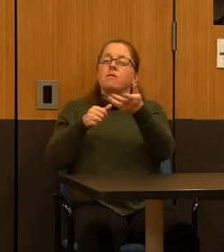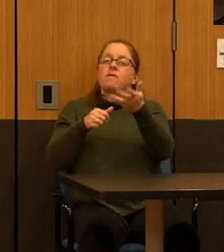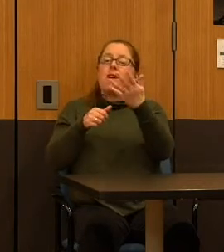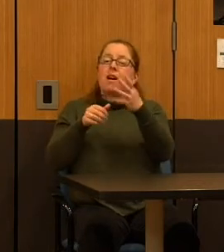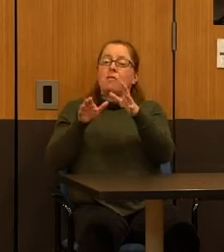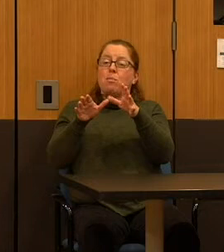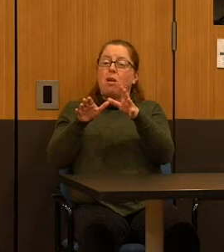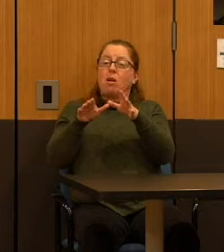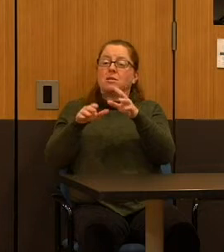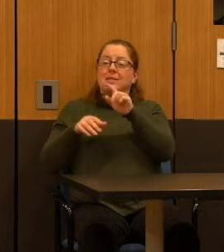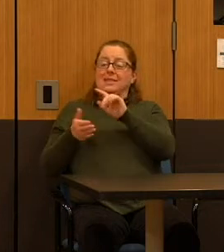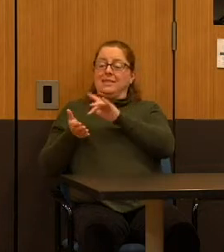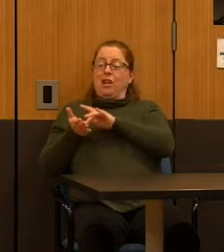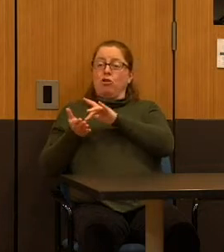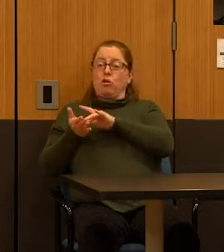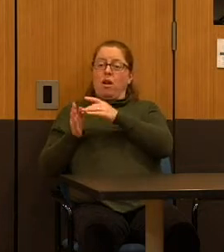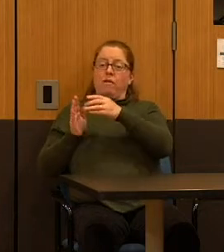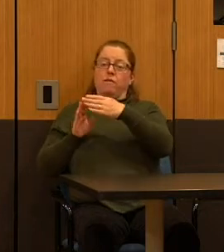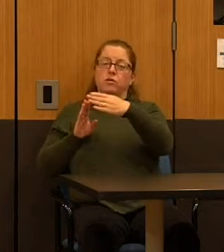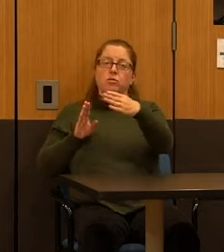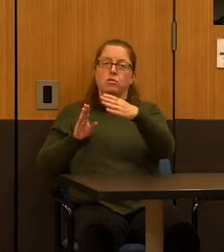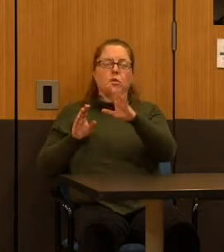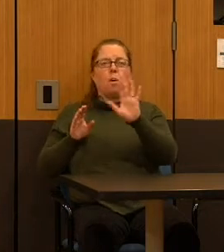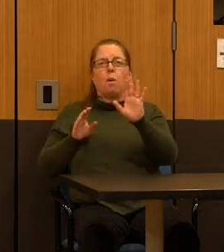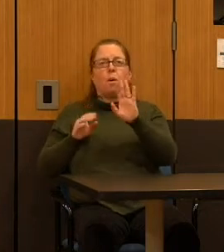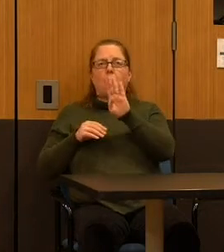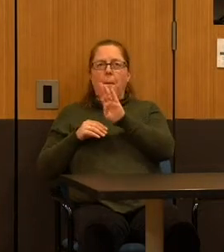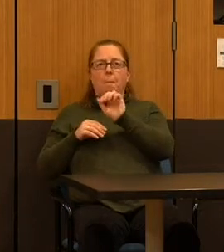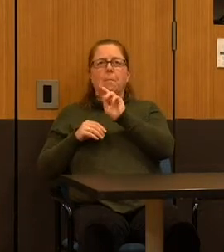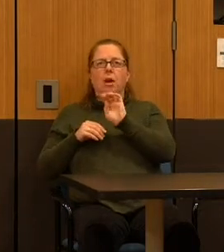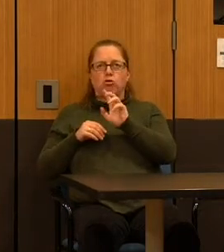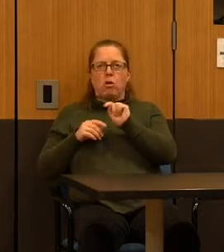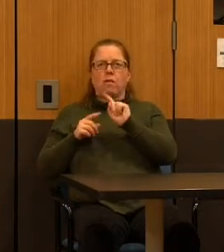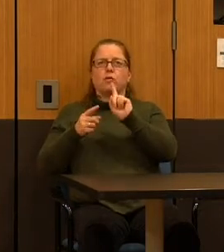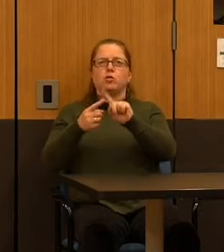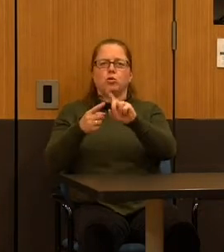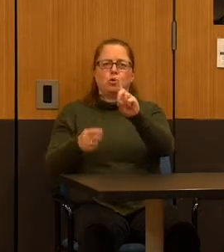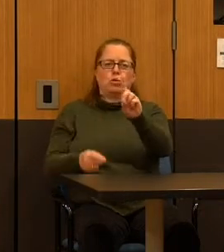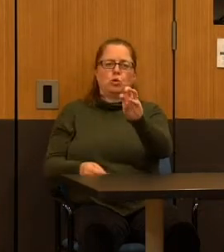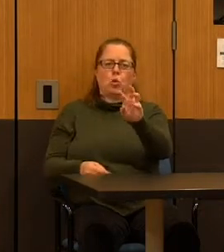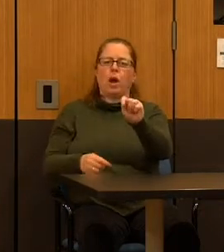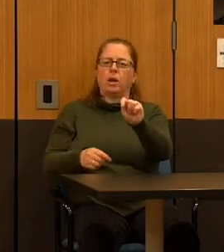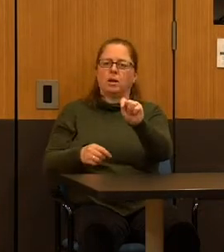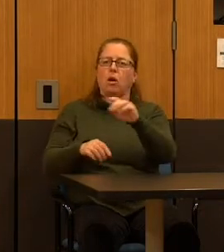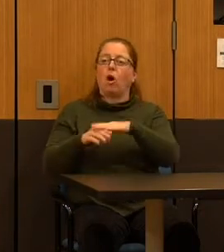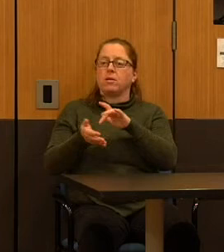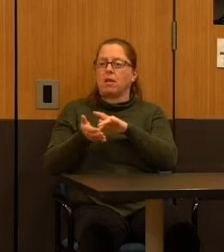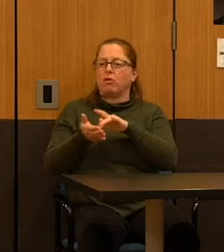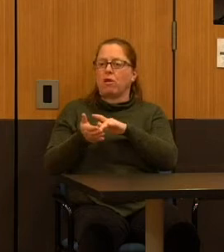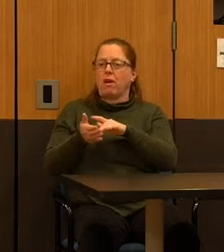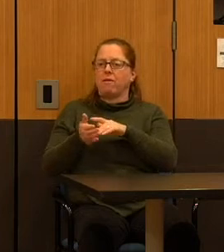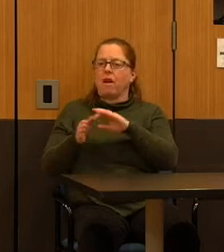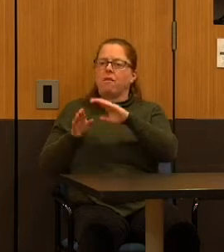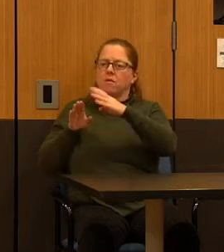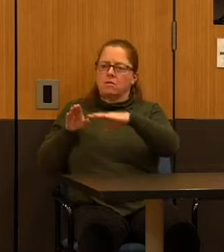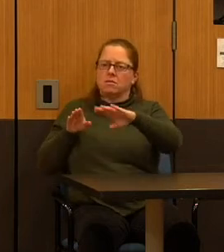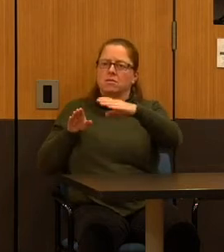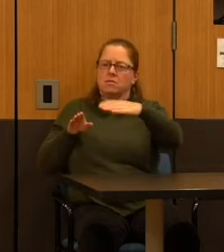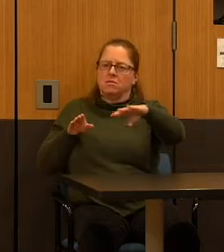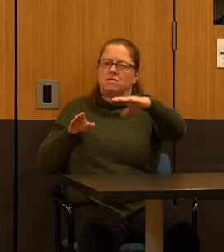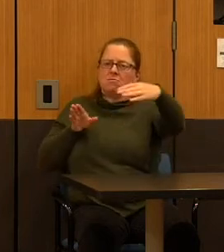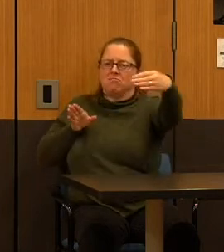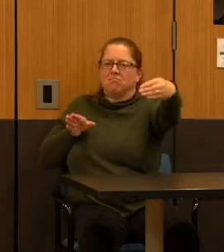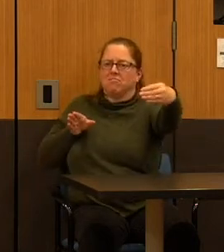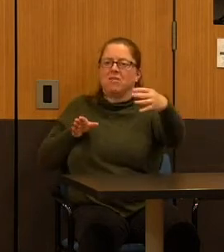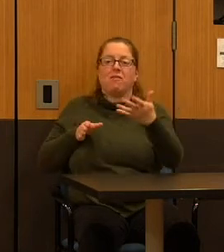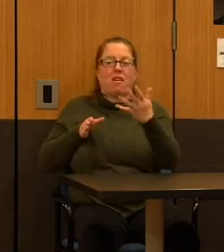Telegraph to Dwight, or from Bancroft to Dwight. And these early ramps I found hard to track down, so I'd love